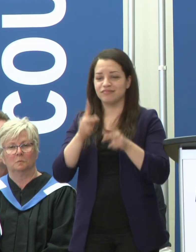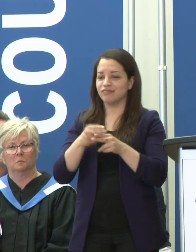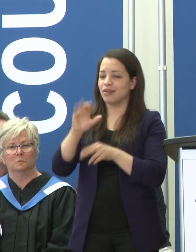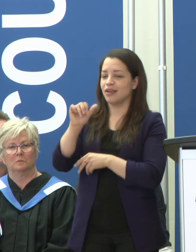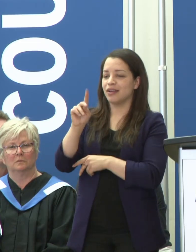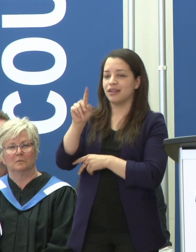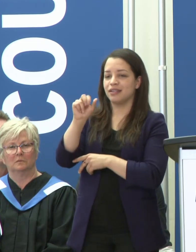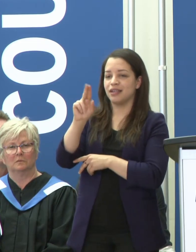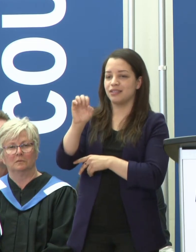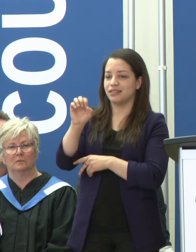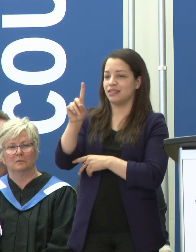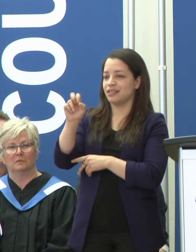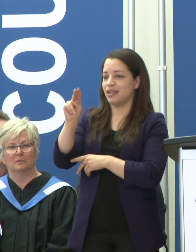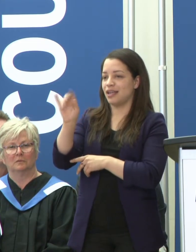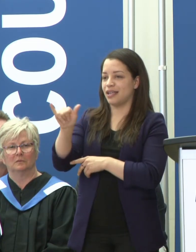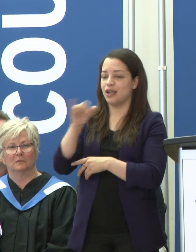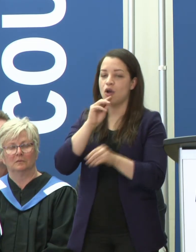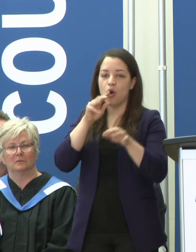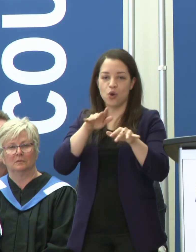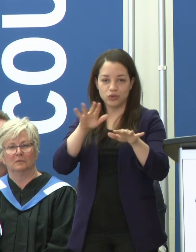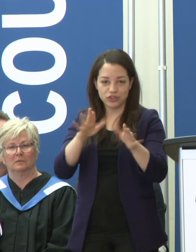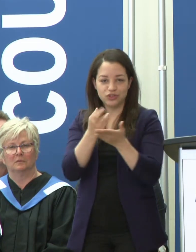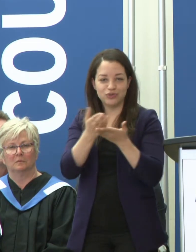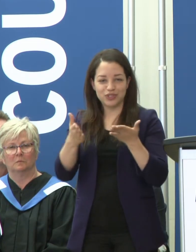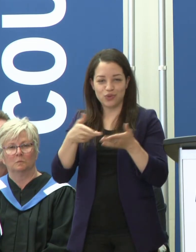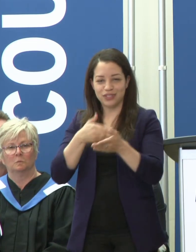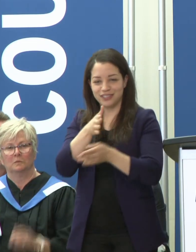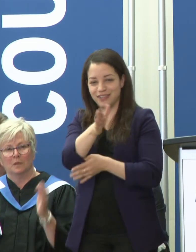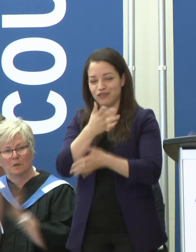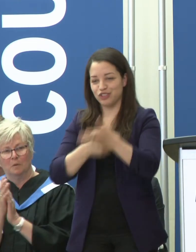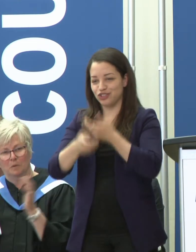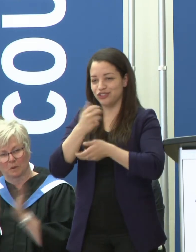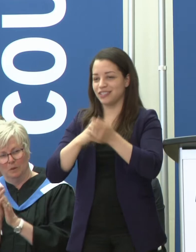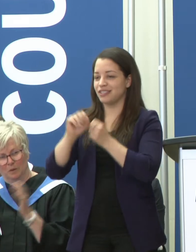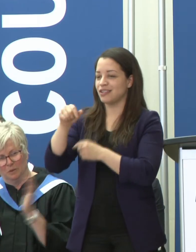Denny, Oceans Resources, Fisheries, and Aquaculture.